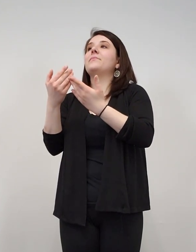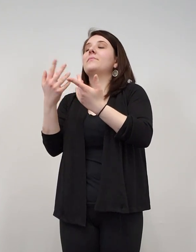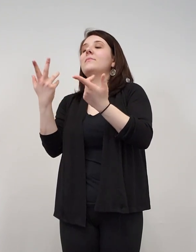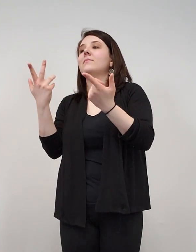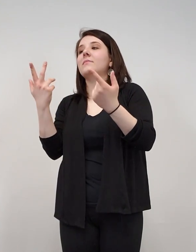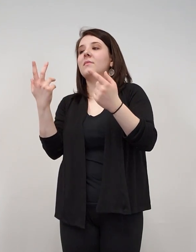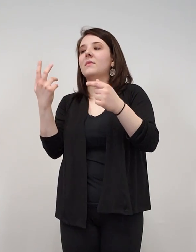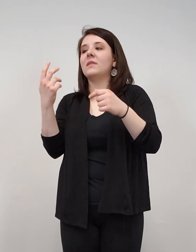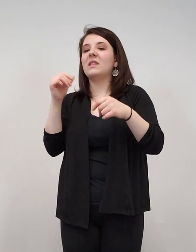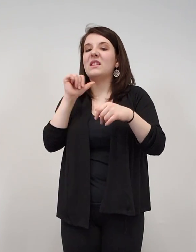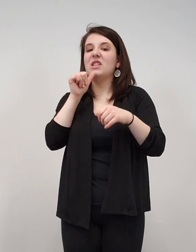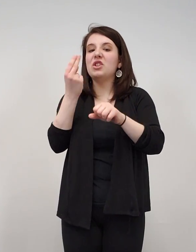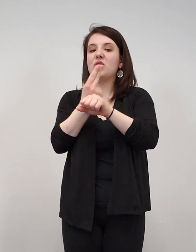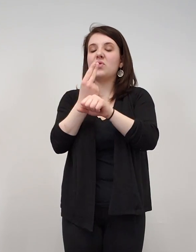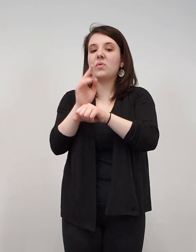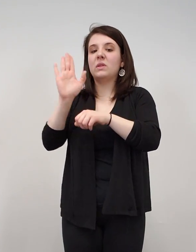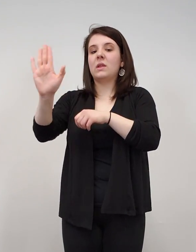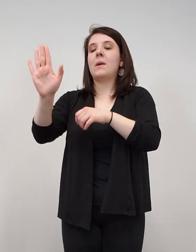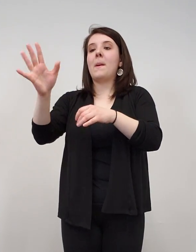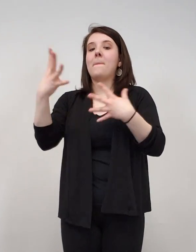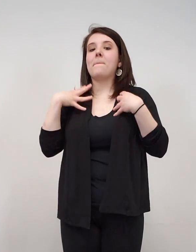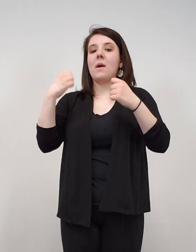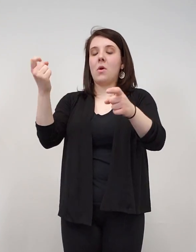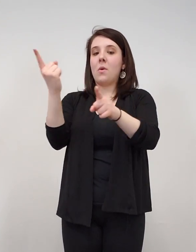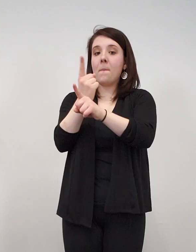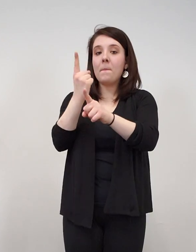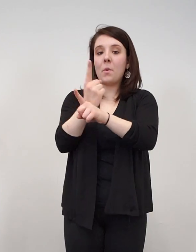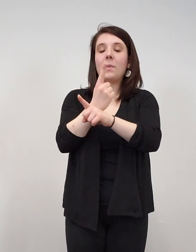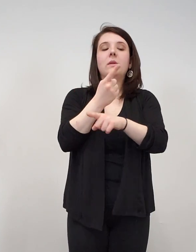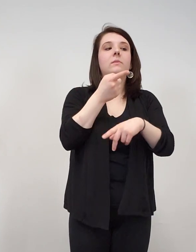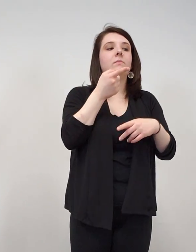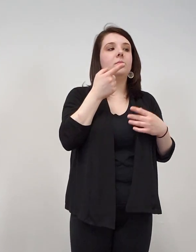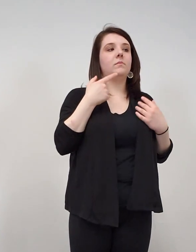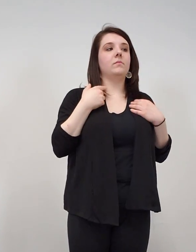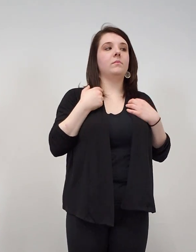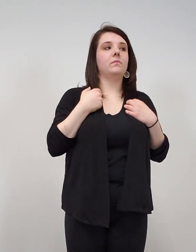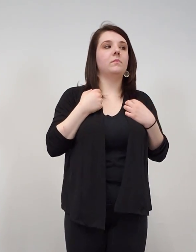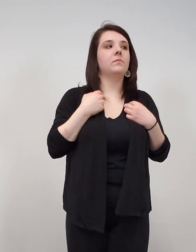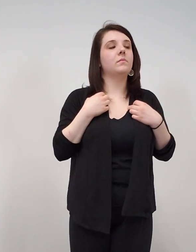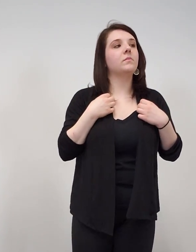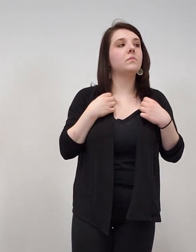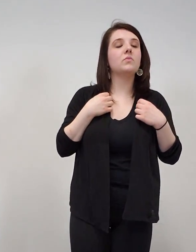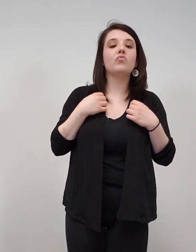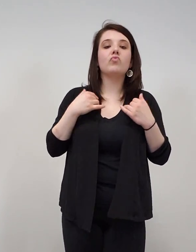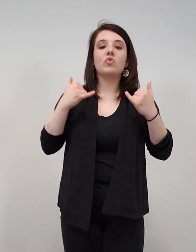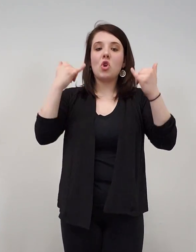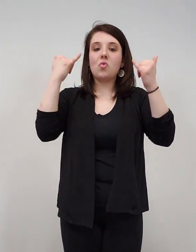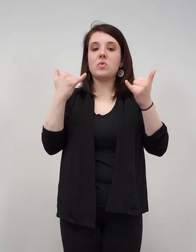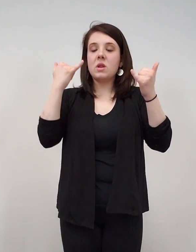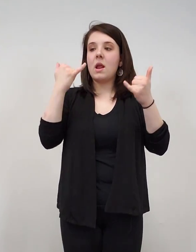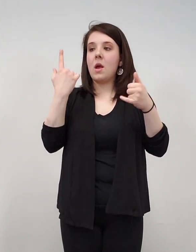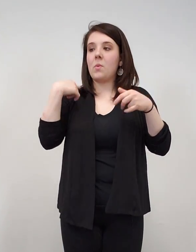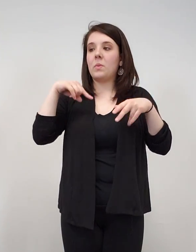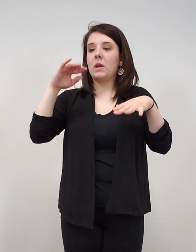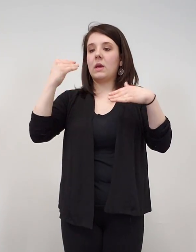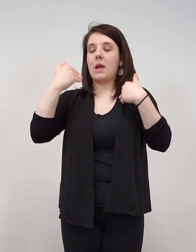of a few courageous public officials. Basically, Attorney General Mitchell Palmer